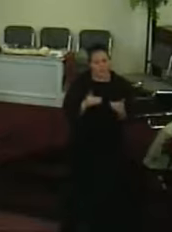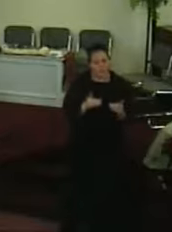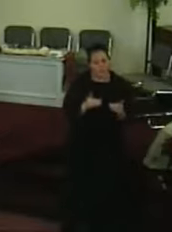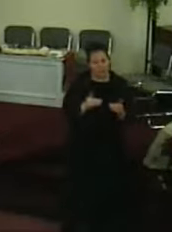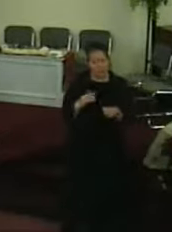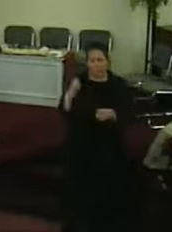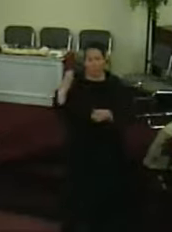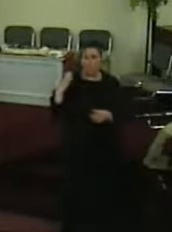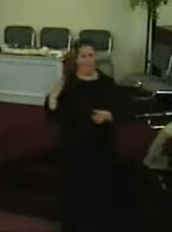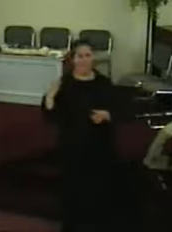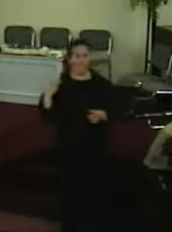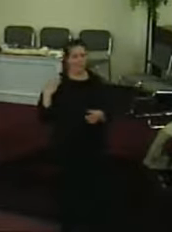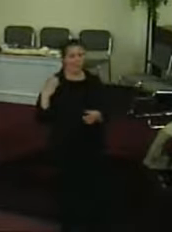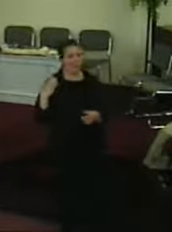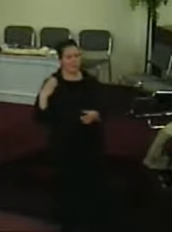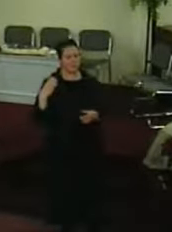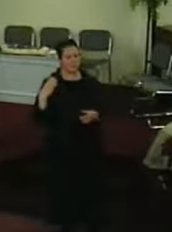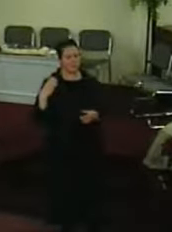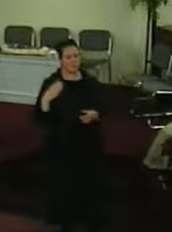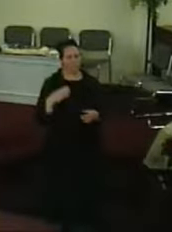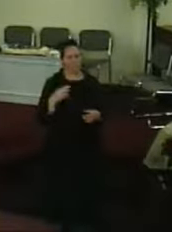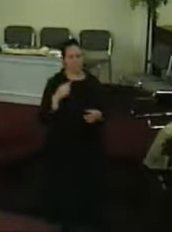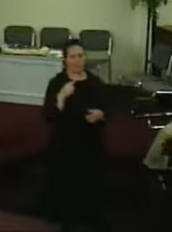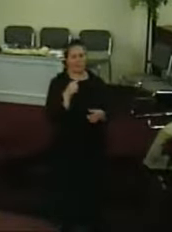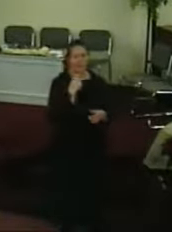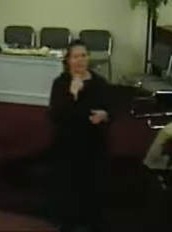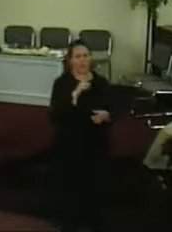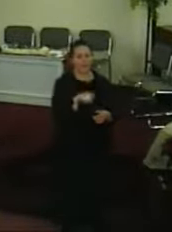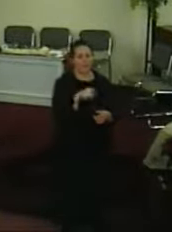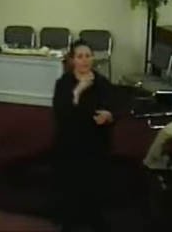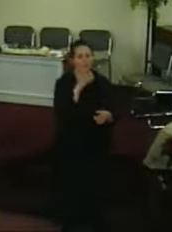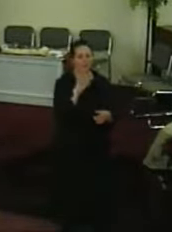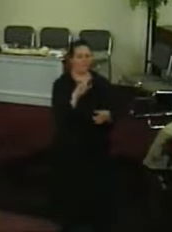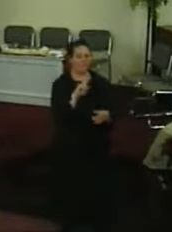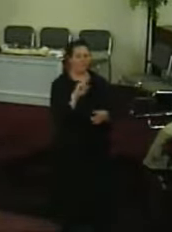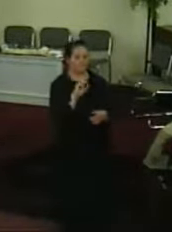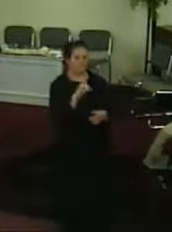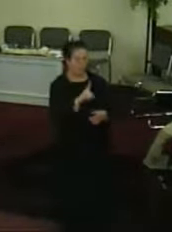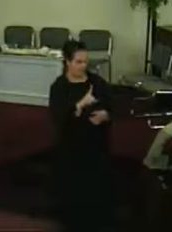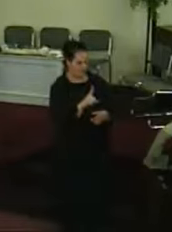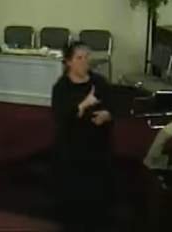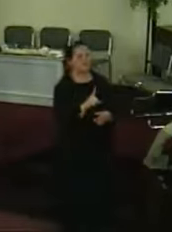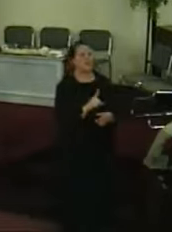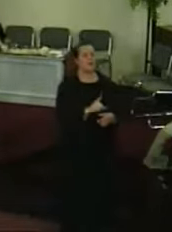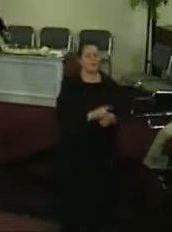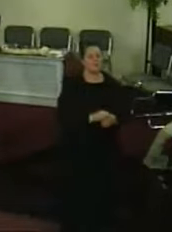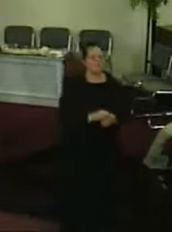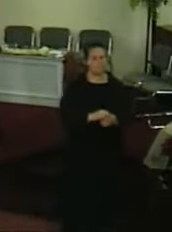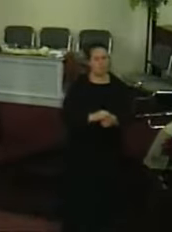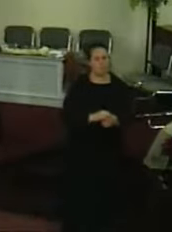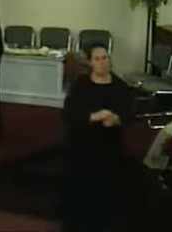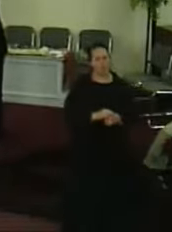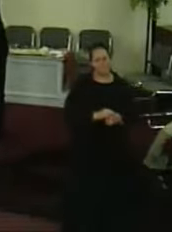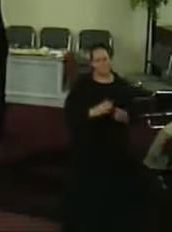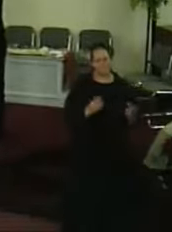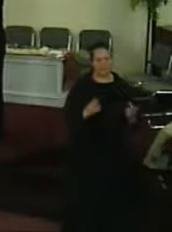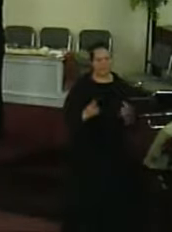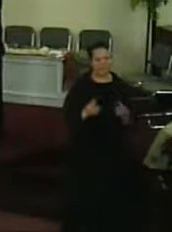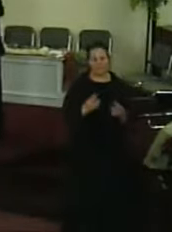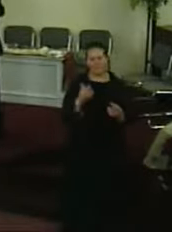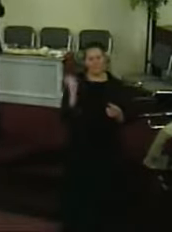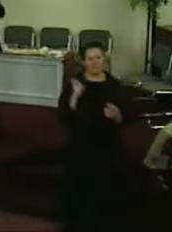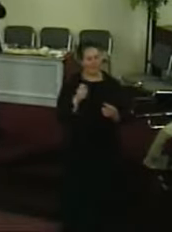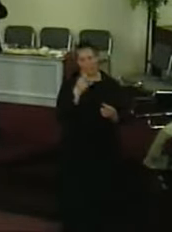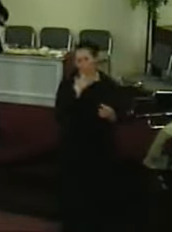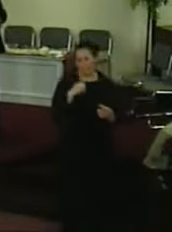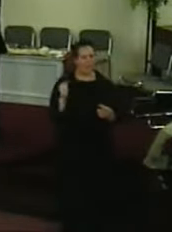slip, the family's argument, whatever it might be, the need for a better job. There's